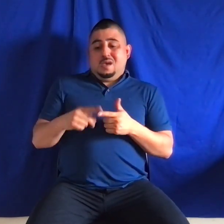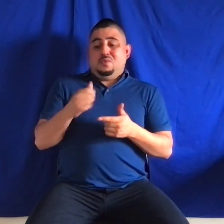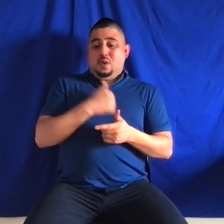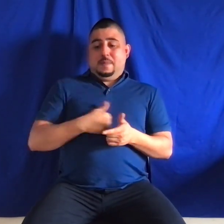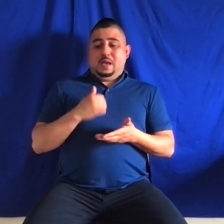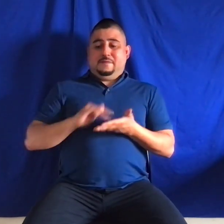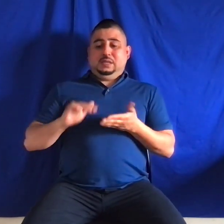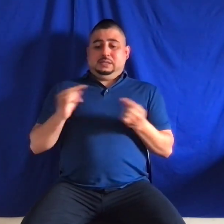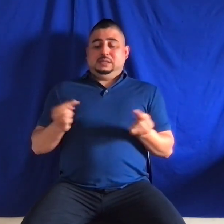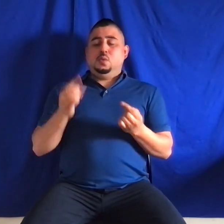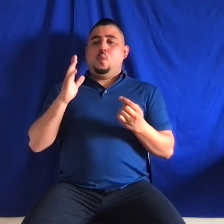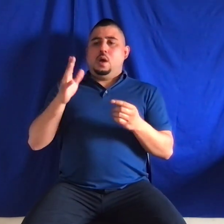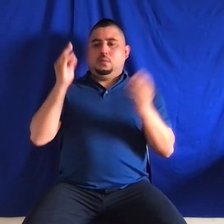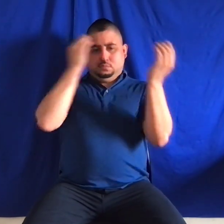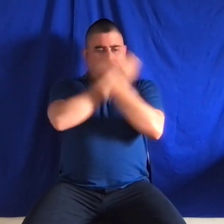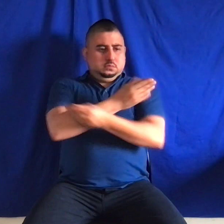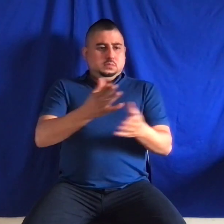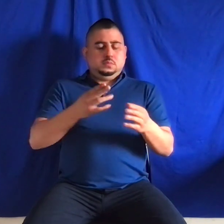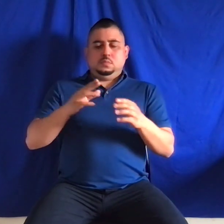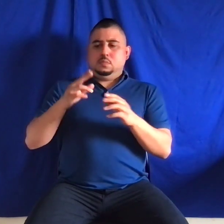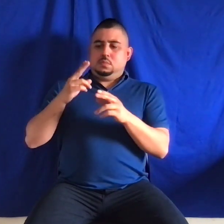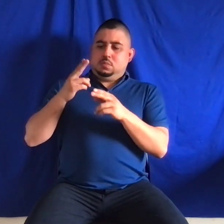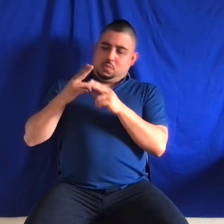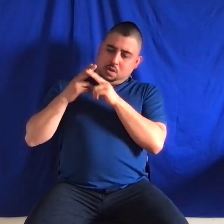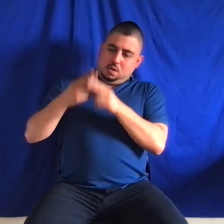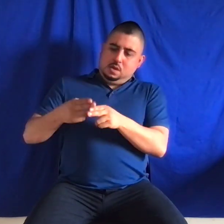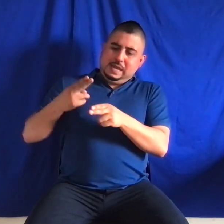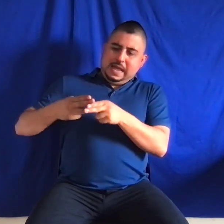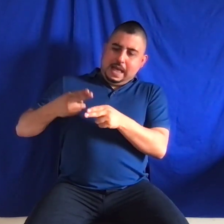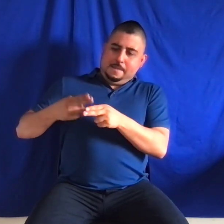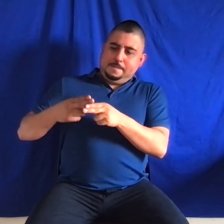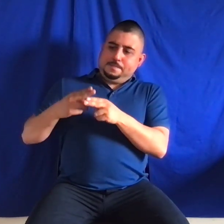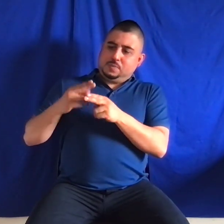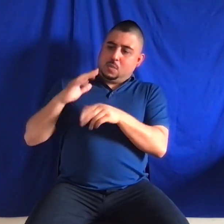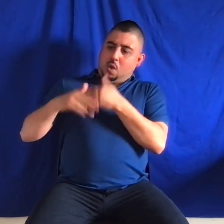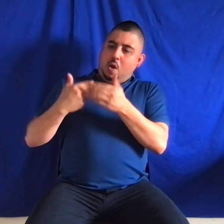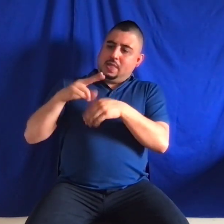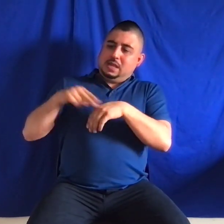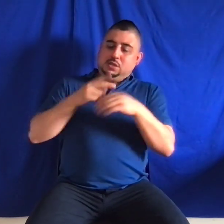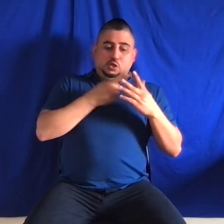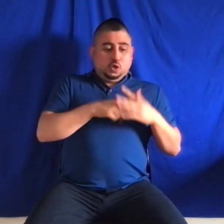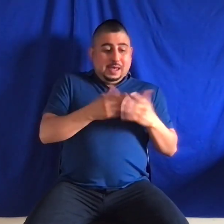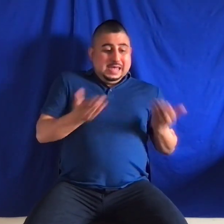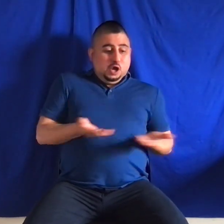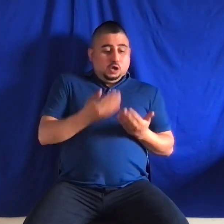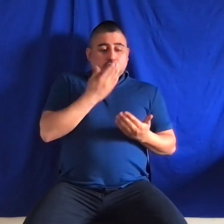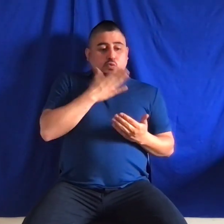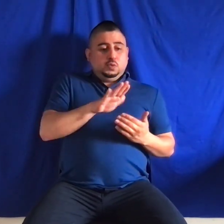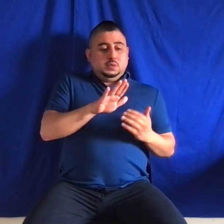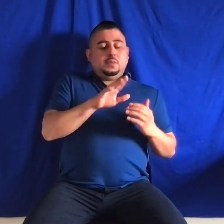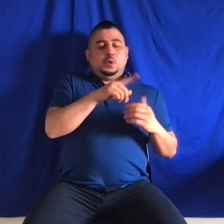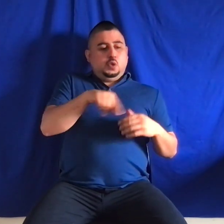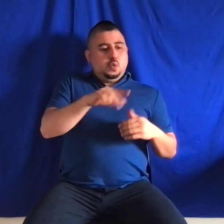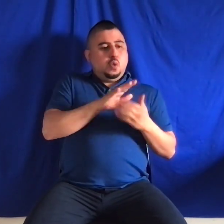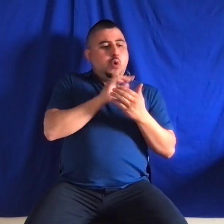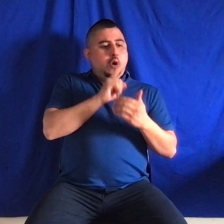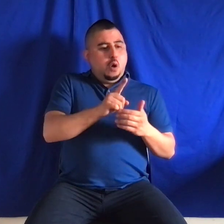in his name to all the nations, beginning with Jerusalem. You are witnesses of these